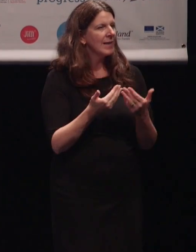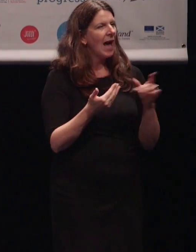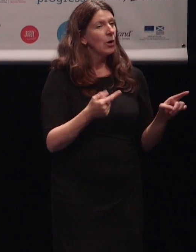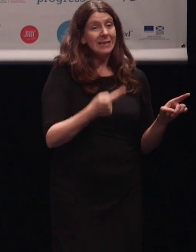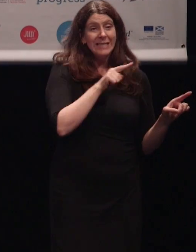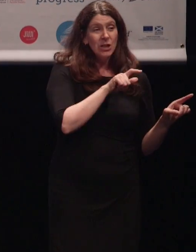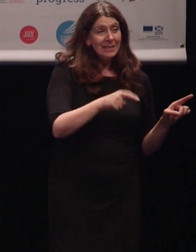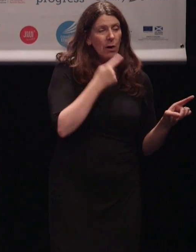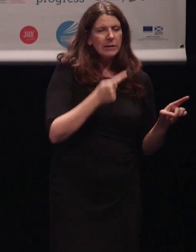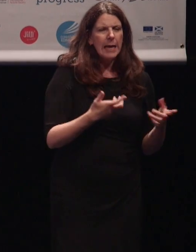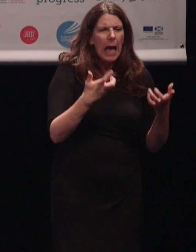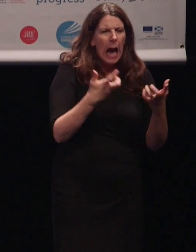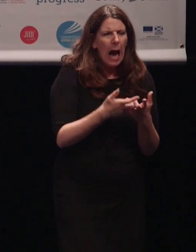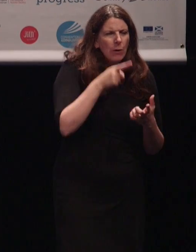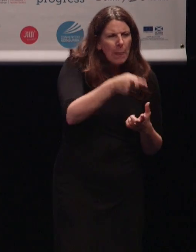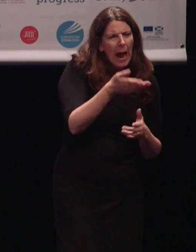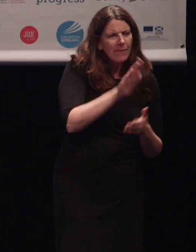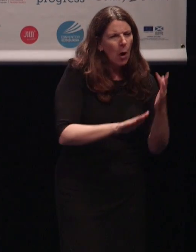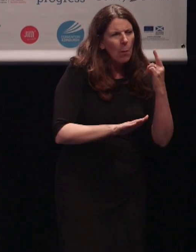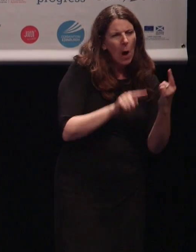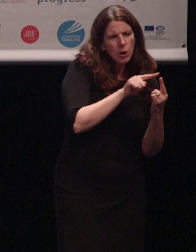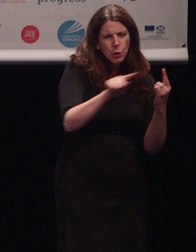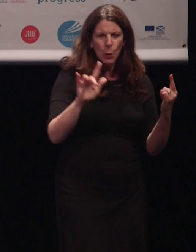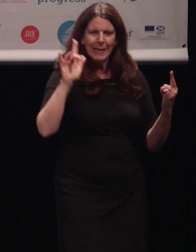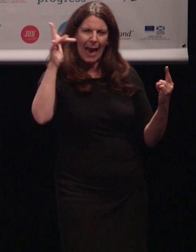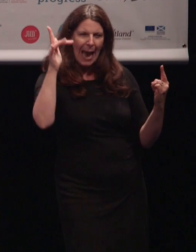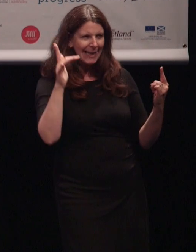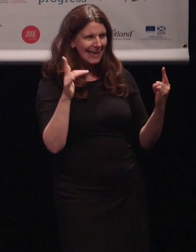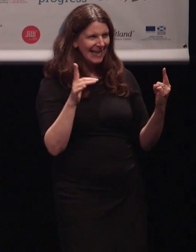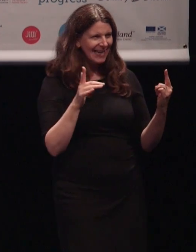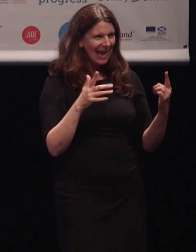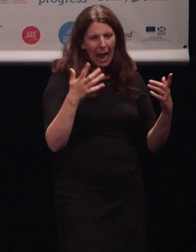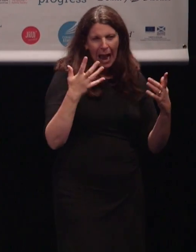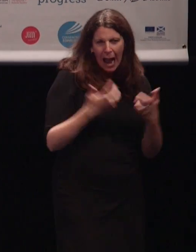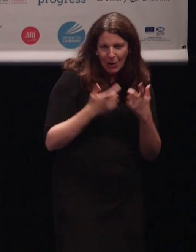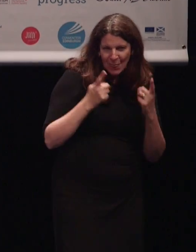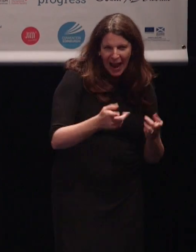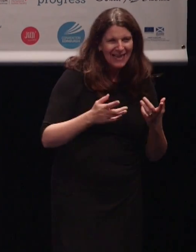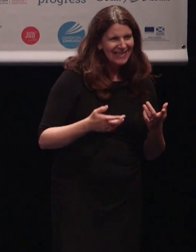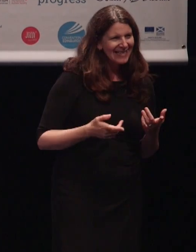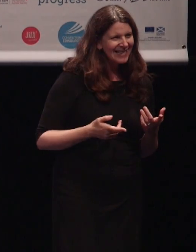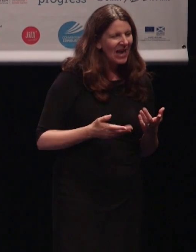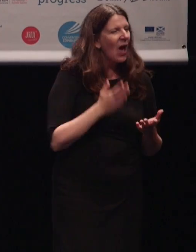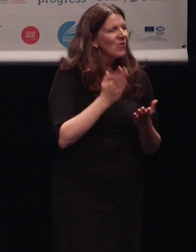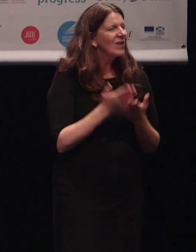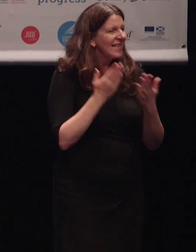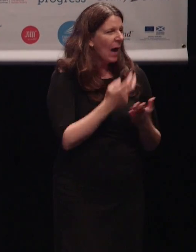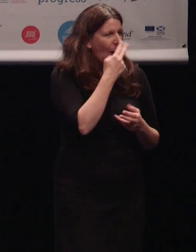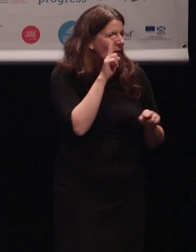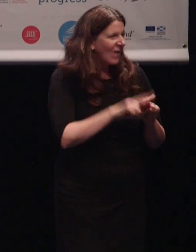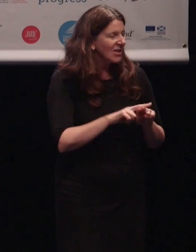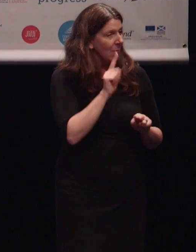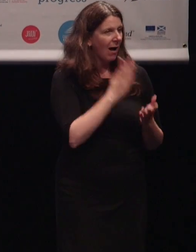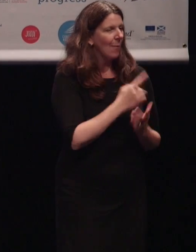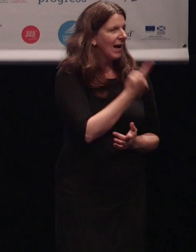on a scale from 1 to 10? Okay. And then she had another very typical Swedish expression.